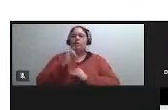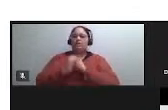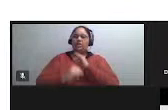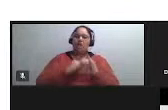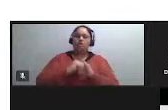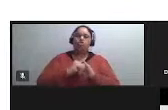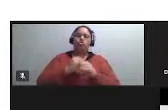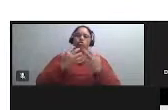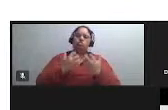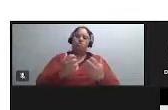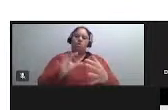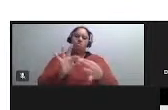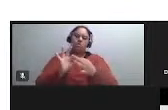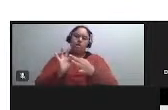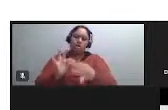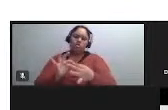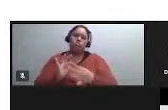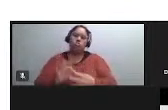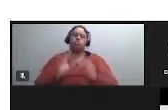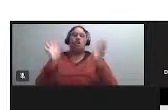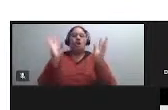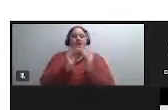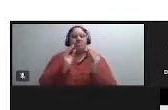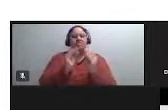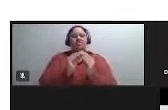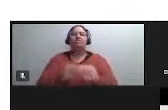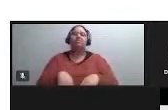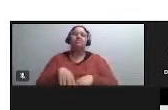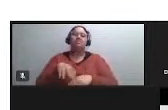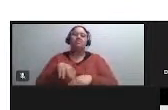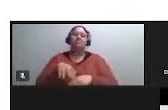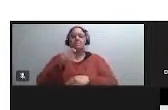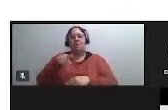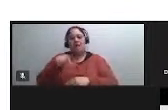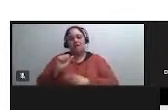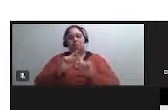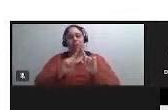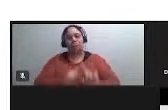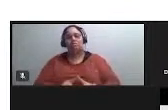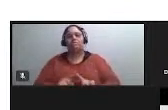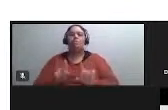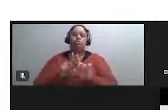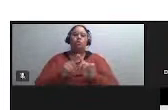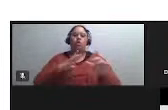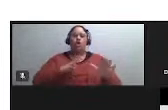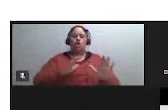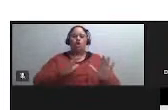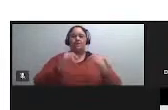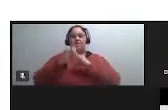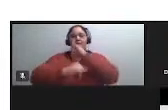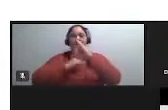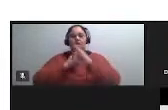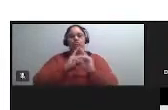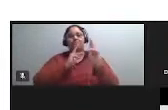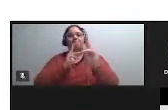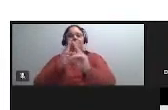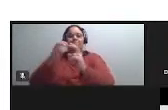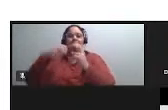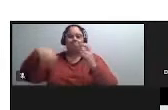international interparliamentary engagements, conferences of SOCAT, CPA, etc., as well as committee international study